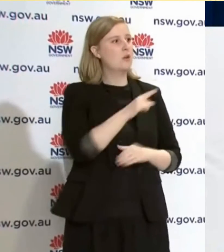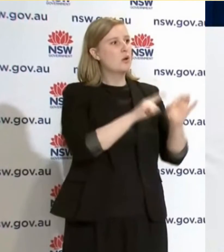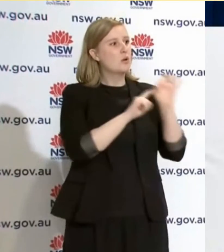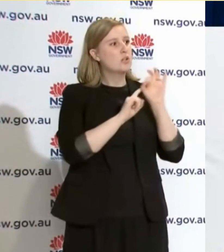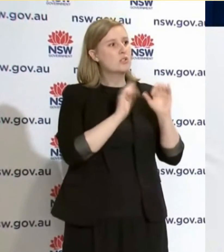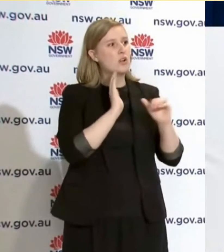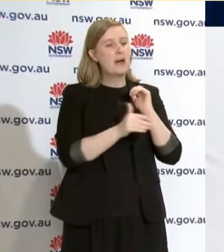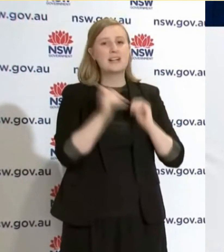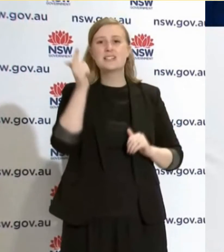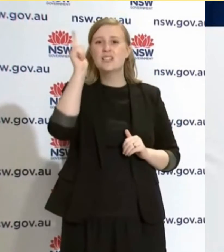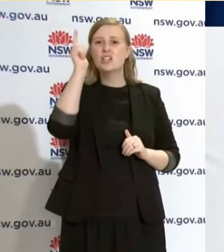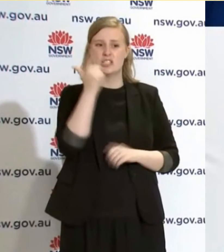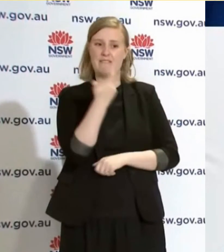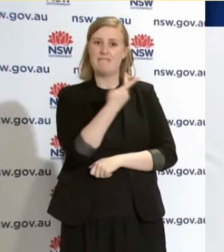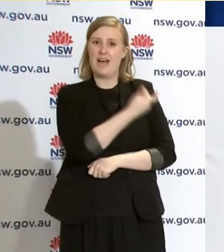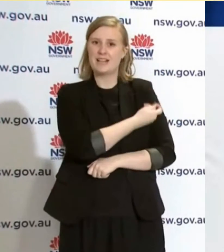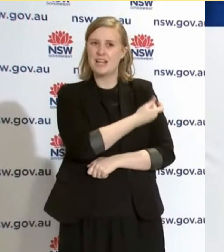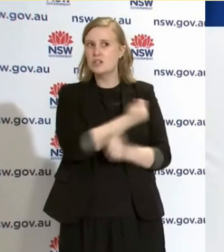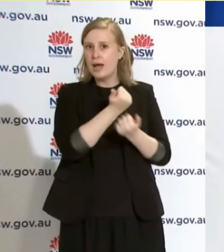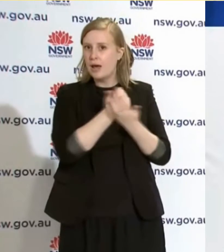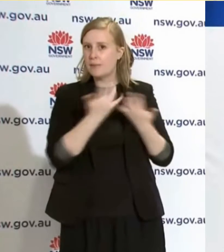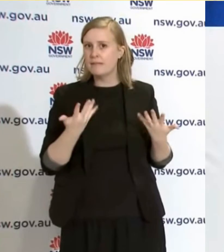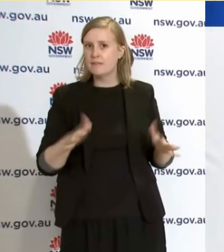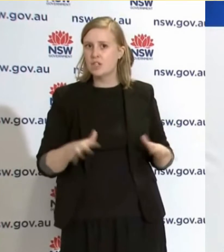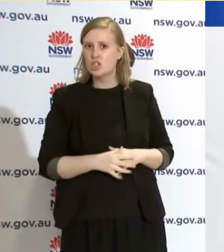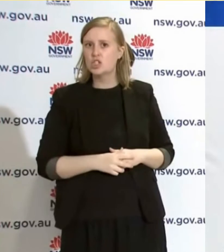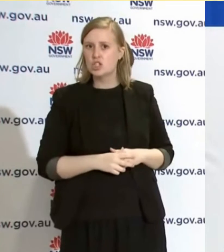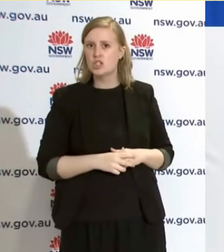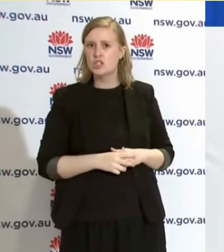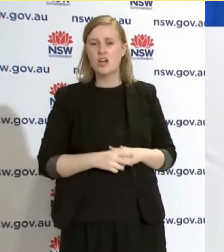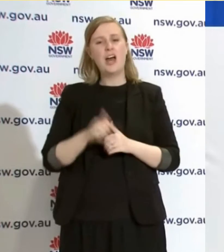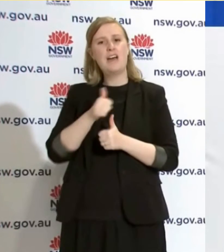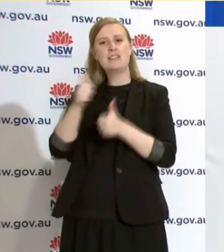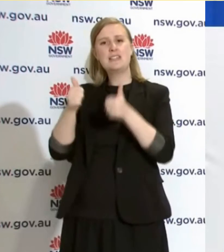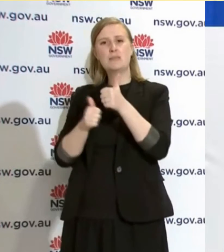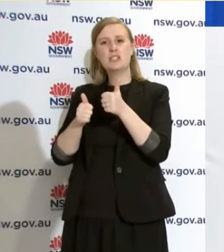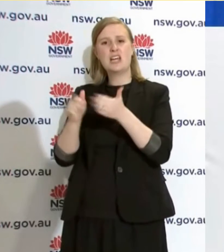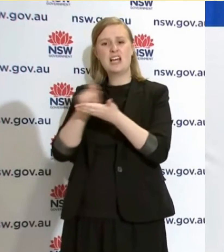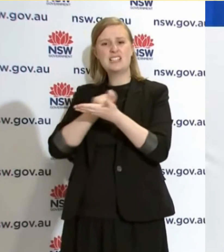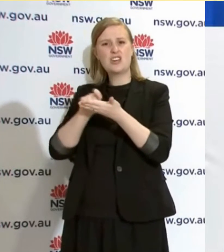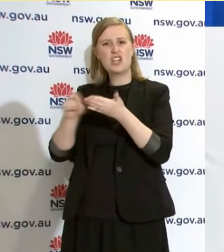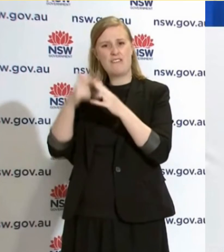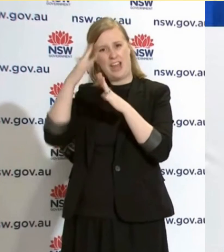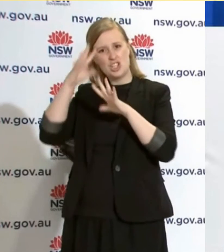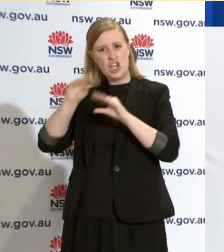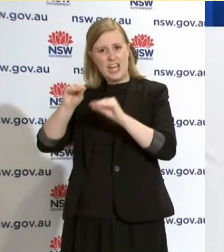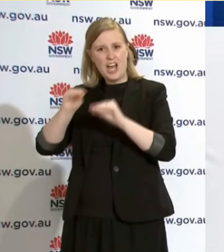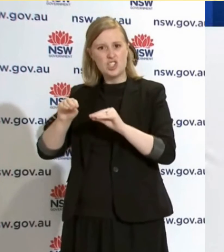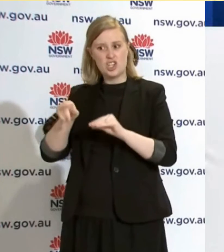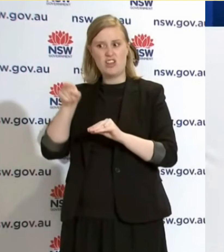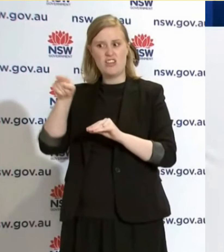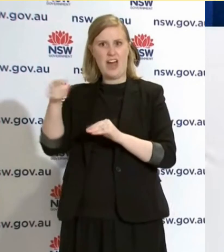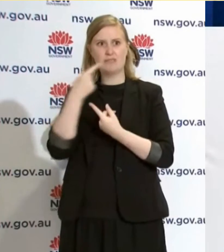Deputy Secretary, or the Secretary of Education rather, Georgina Harrison, told the COVID parliamentary inquiry that they didn't know how many teachers had actually